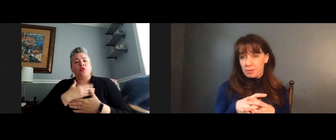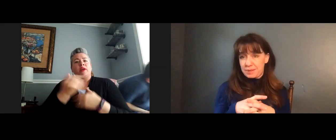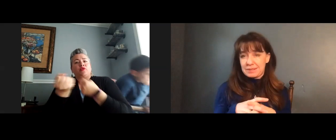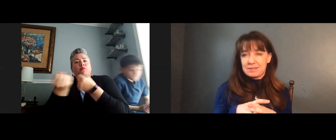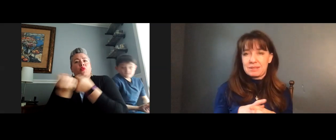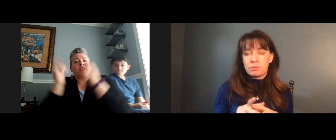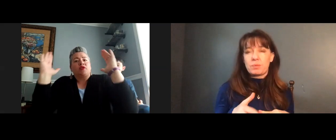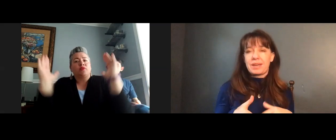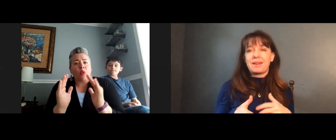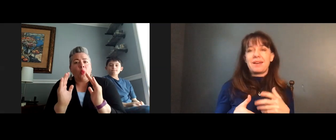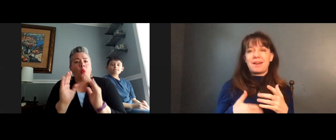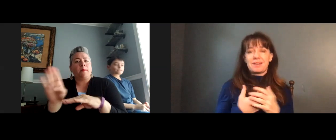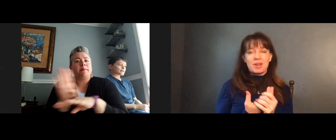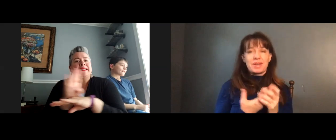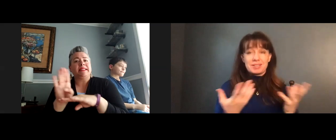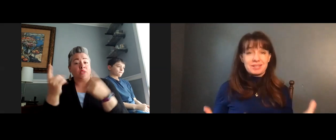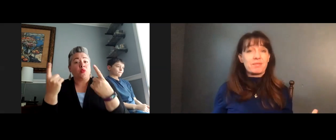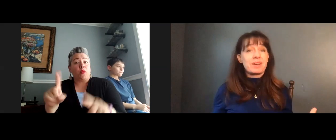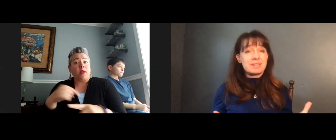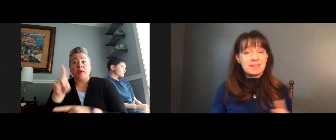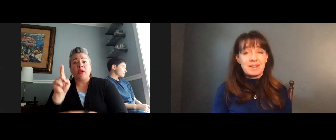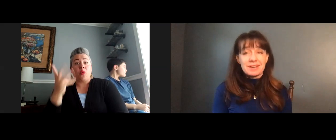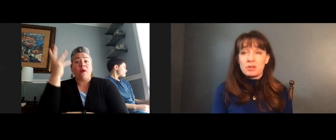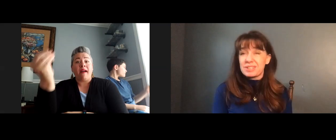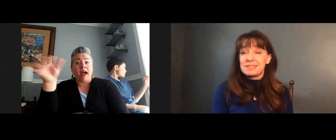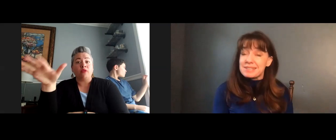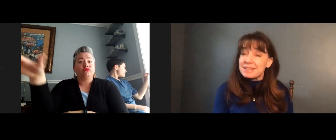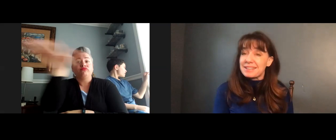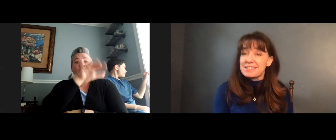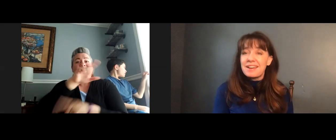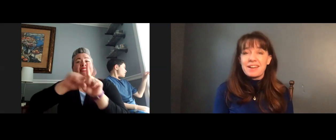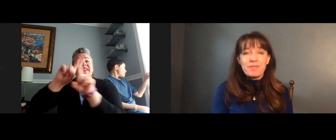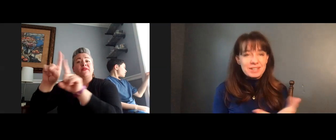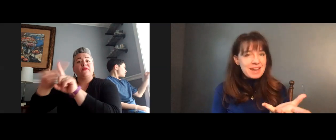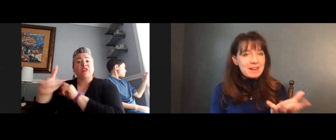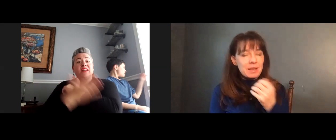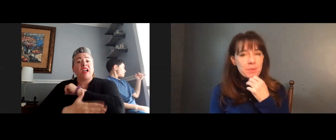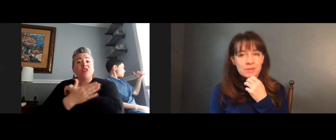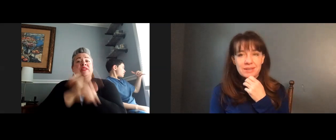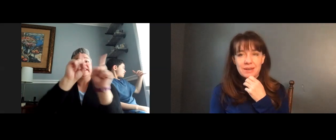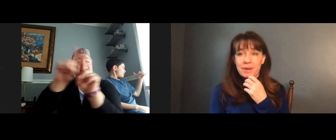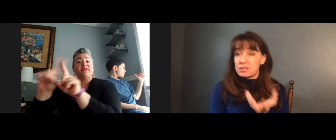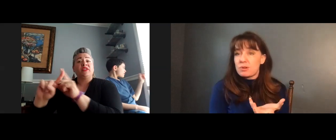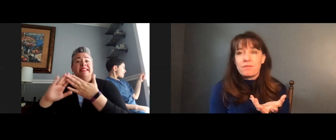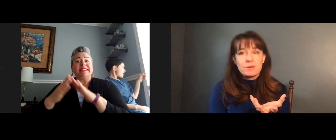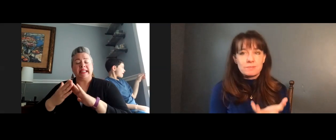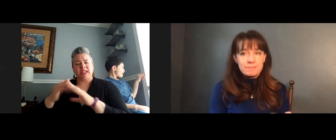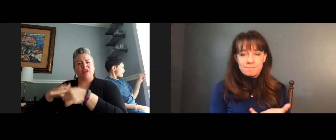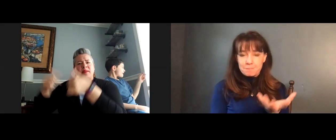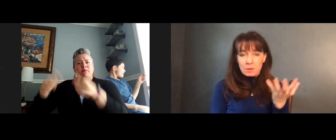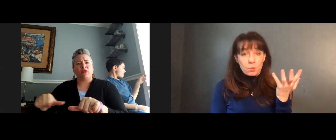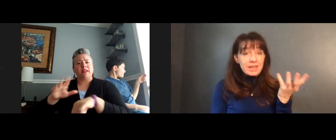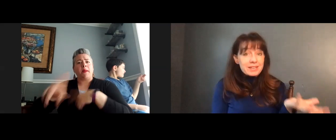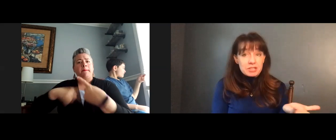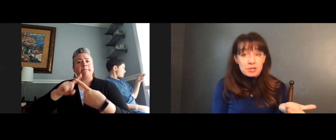smaller businesses when we uh go into different uh countries and cities in fact natalie posted about street food